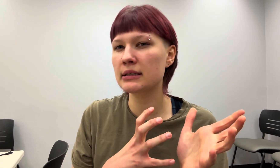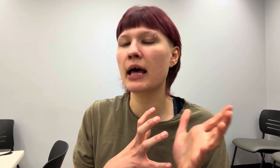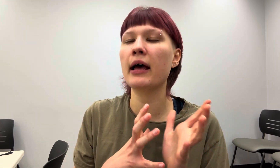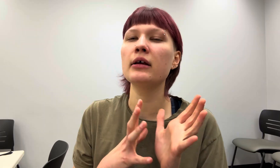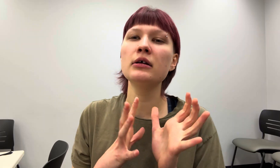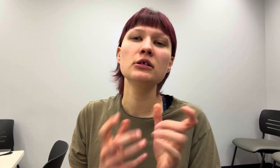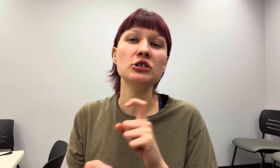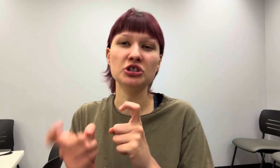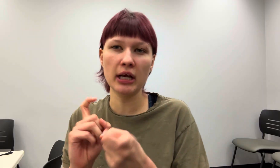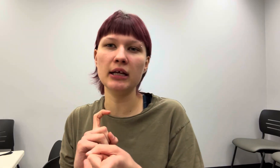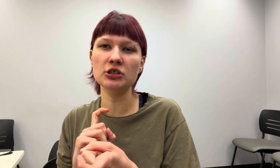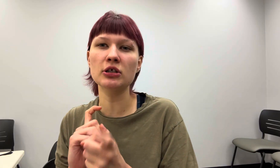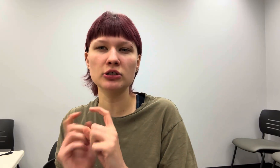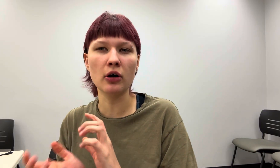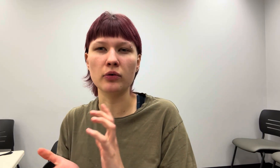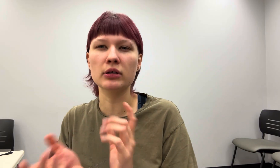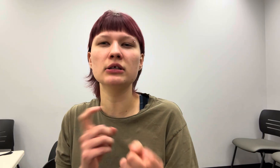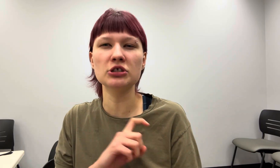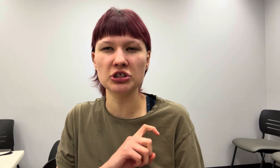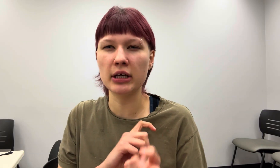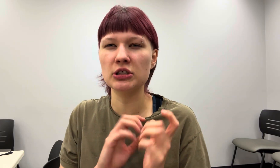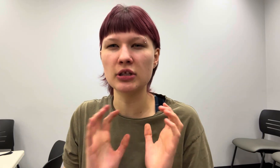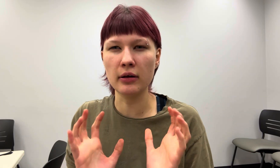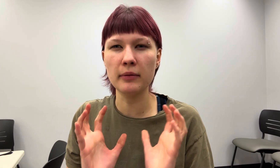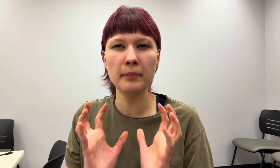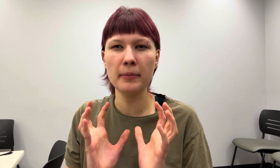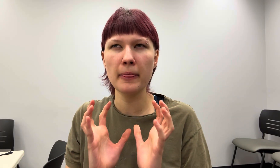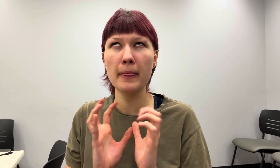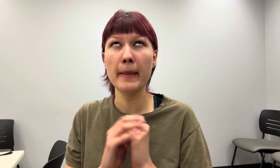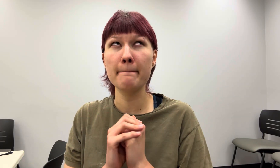that to change the tone and to change the...